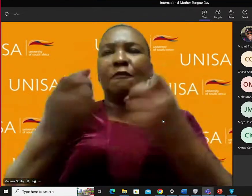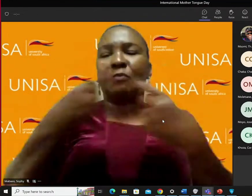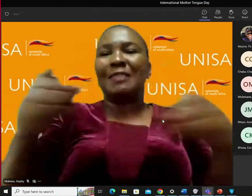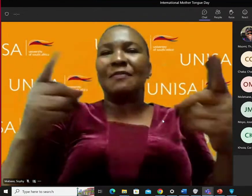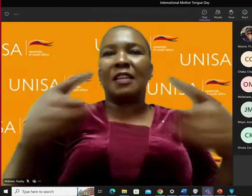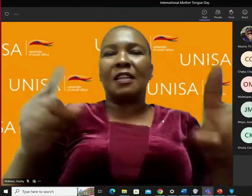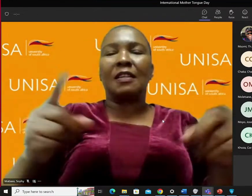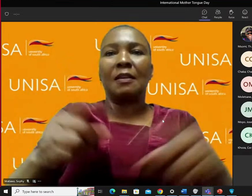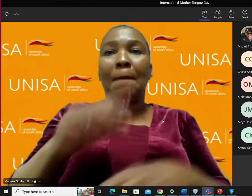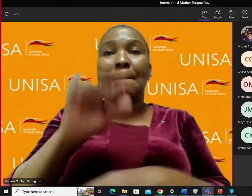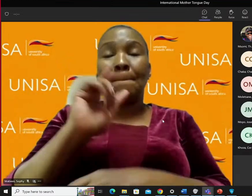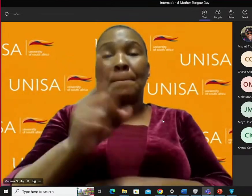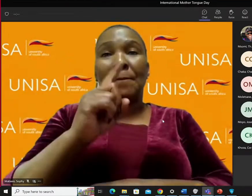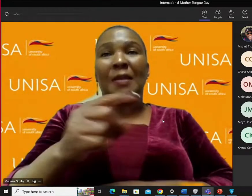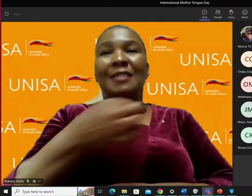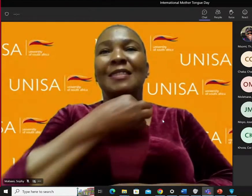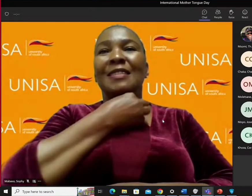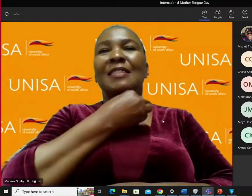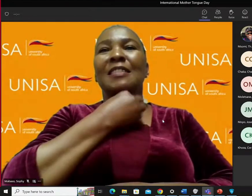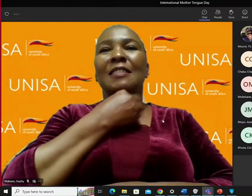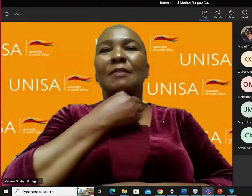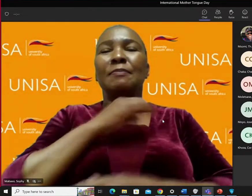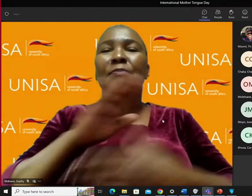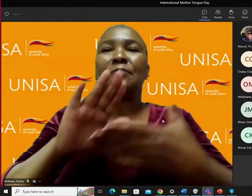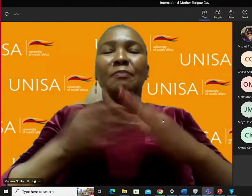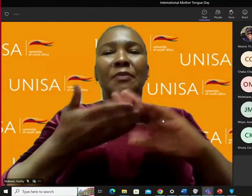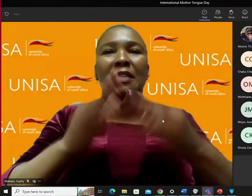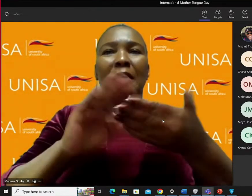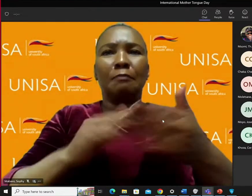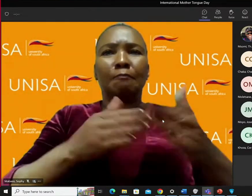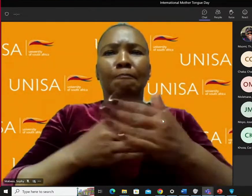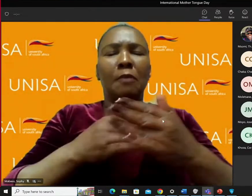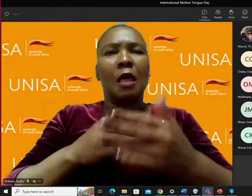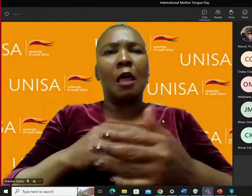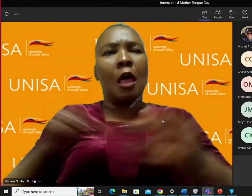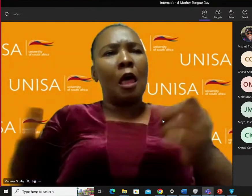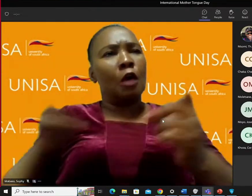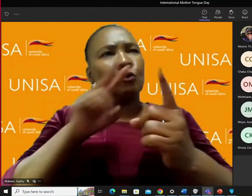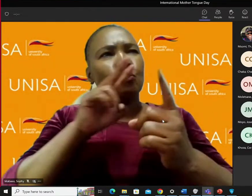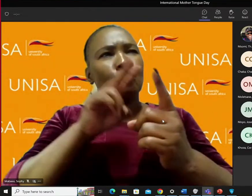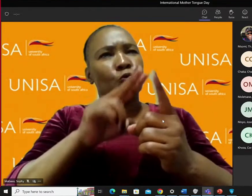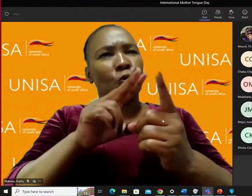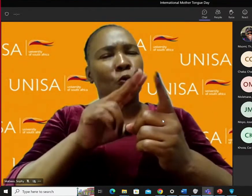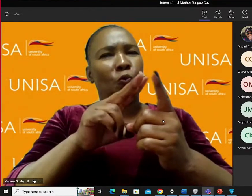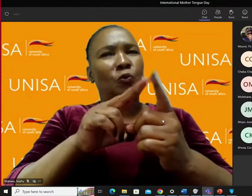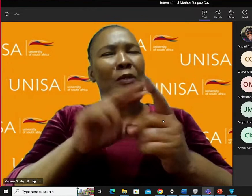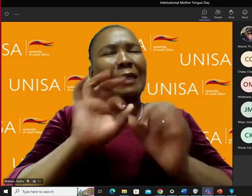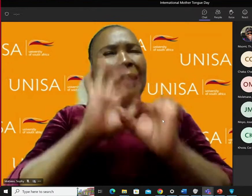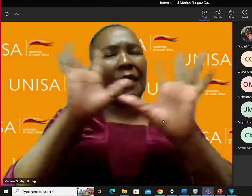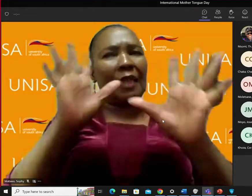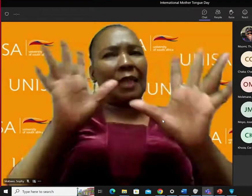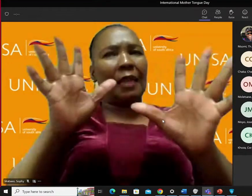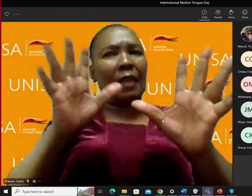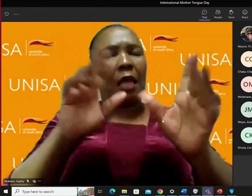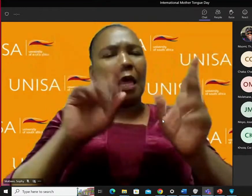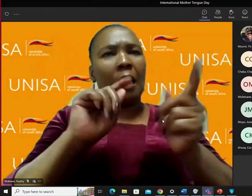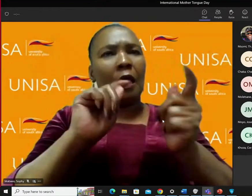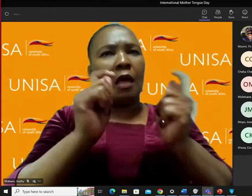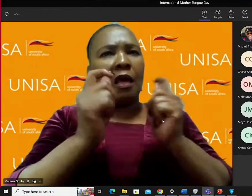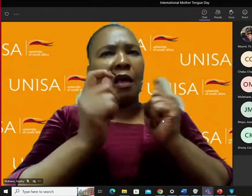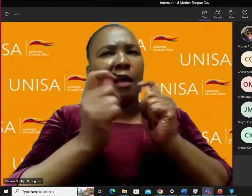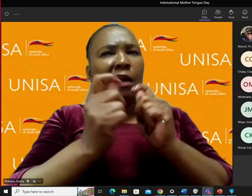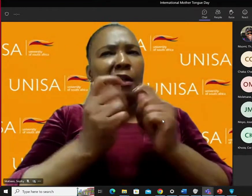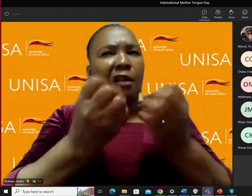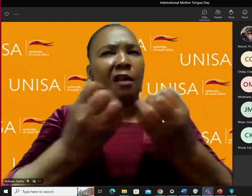the default for them. And I saw so clearly the switch from a child who mostly spoke isiZulu. You